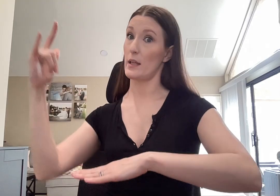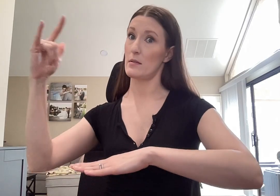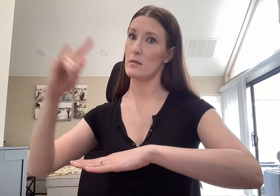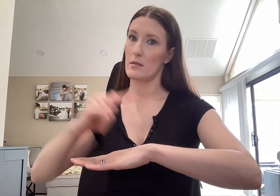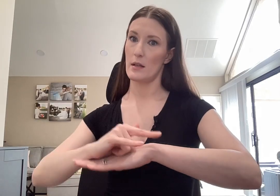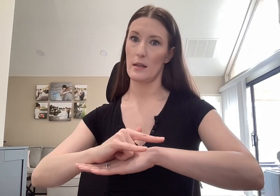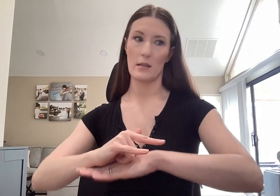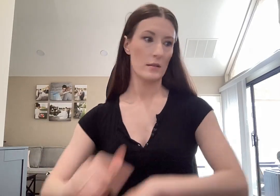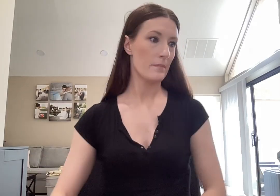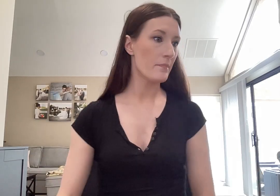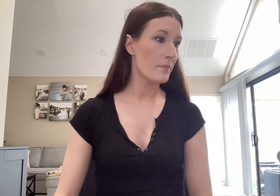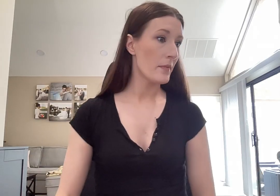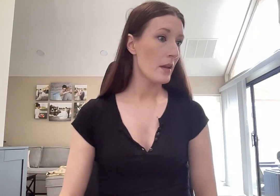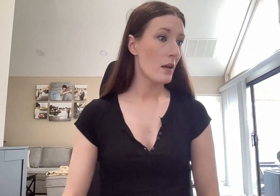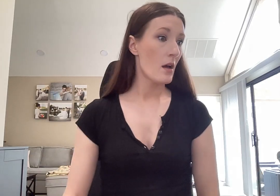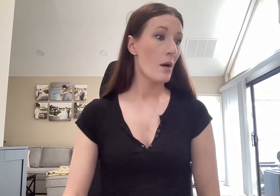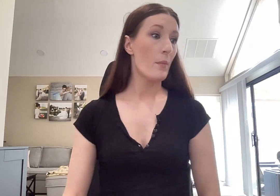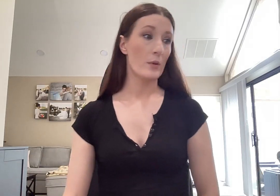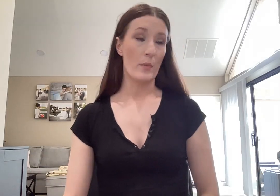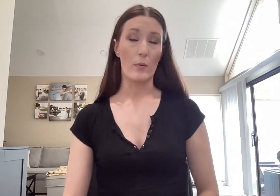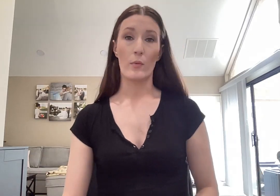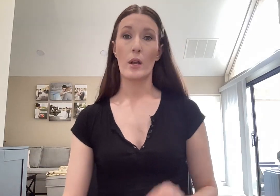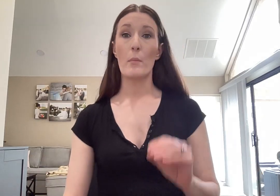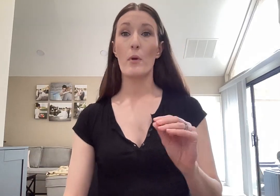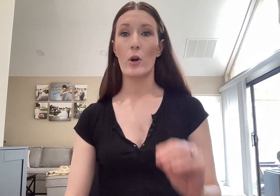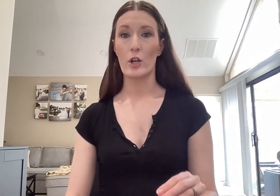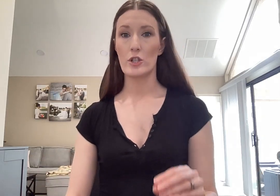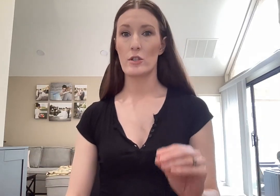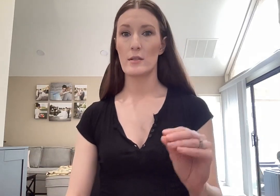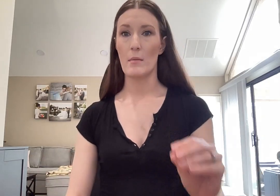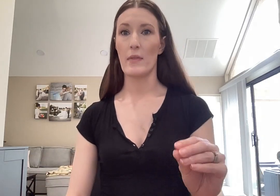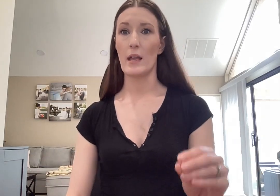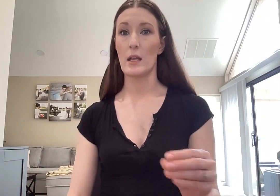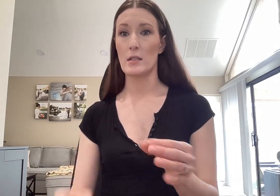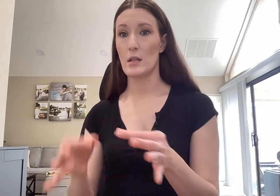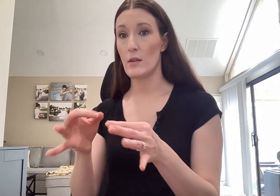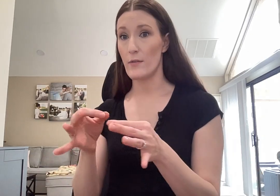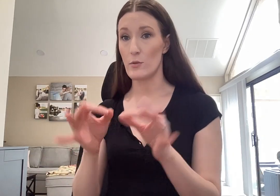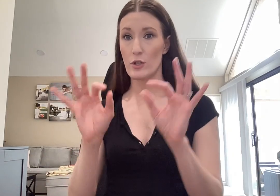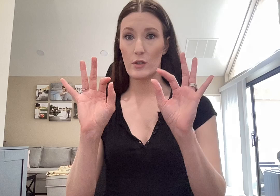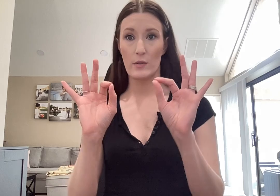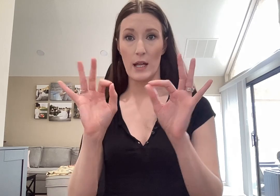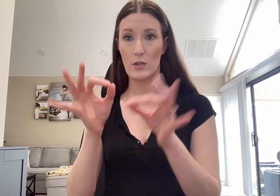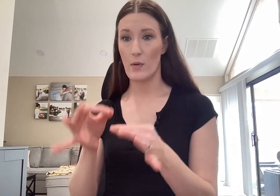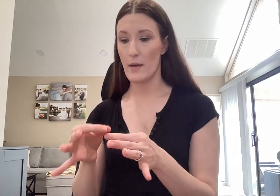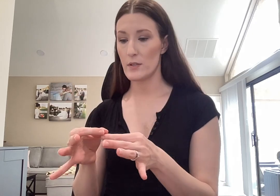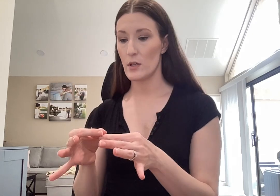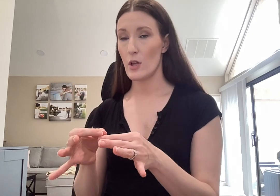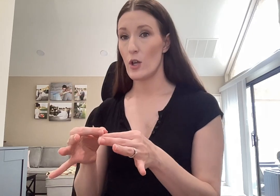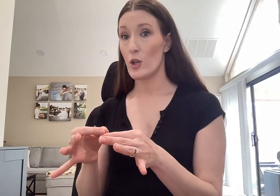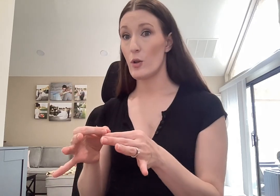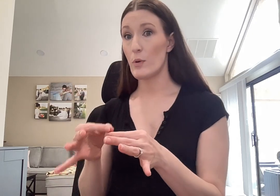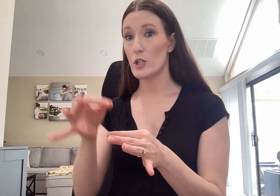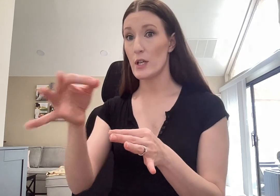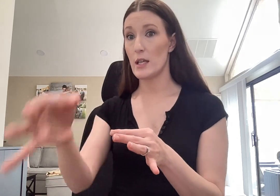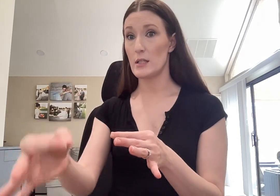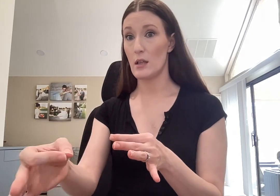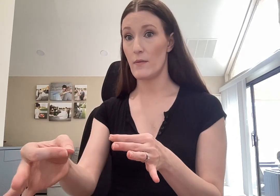lands, it lands. Postpone. We're going to push something into the future. So take 2 F's. You push it into the